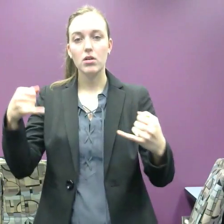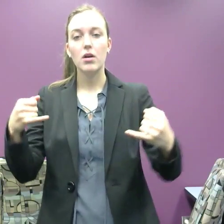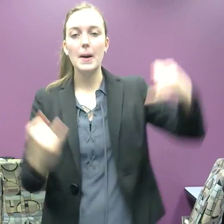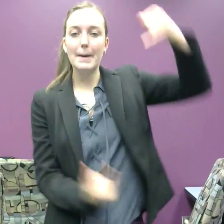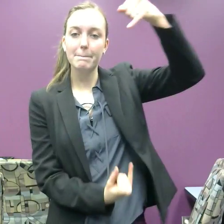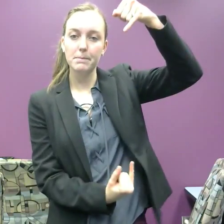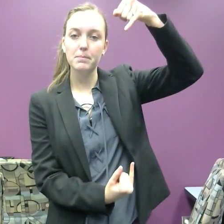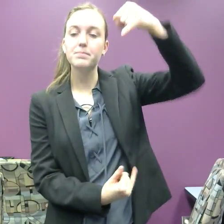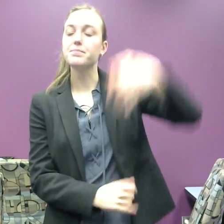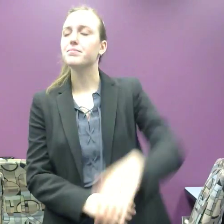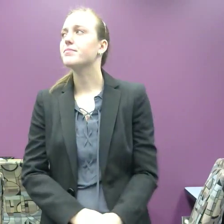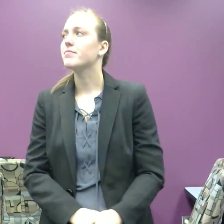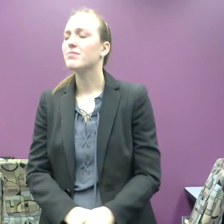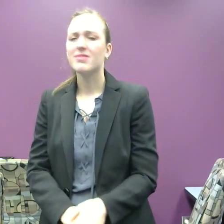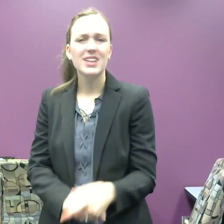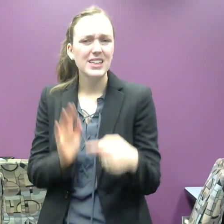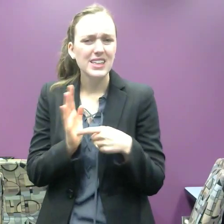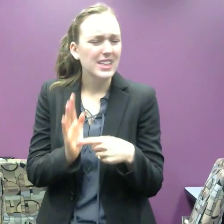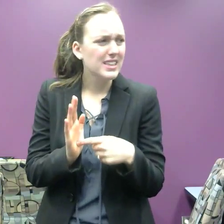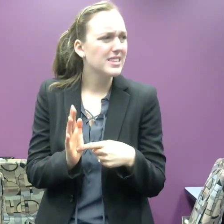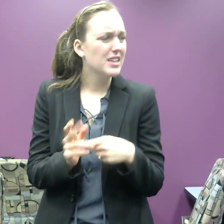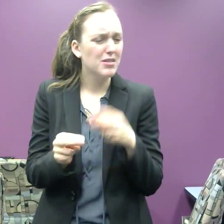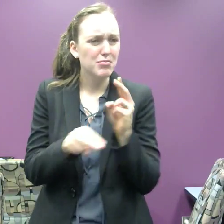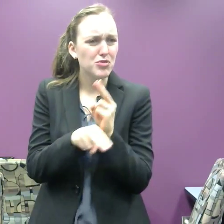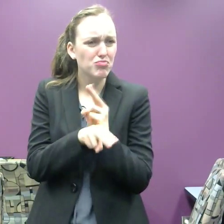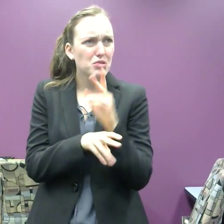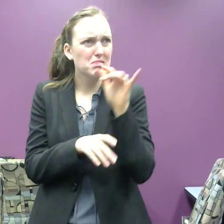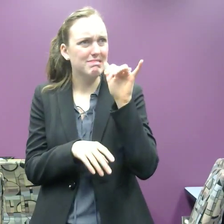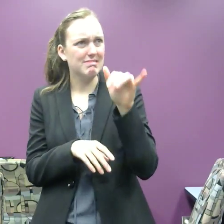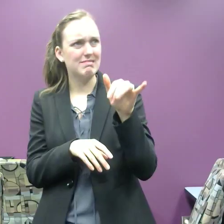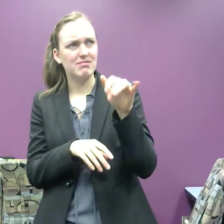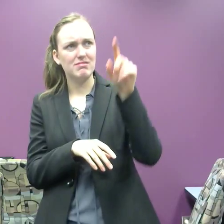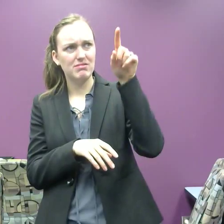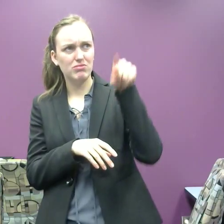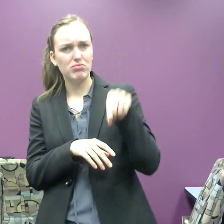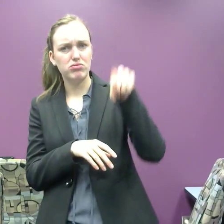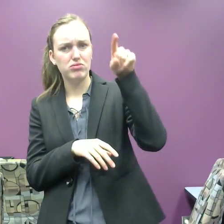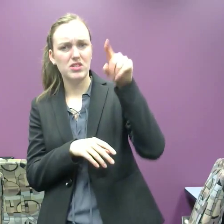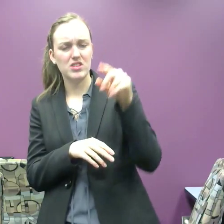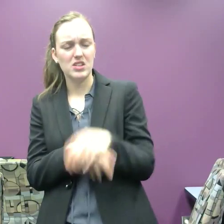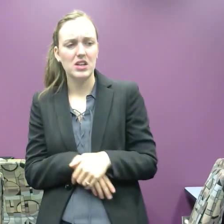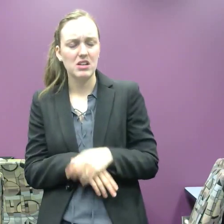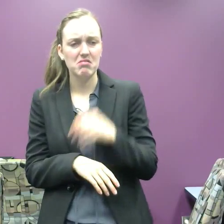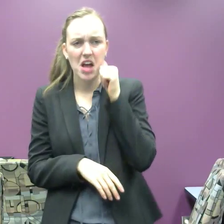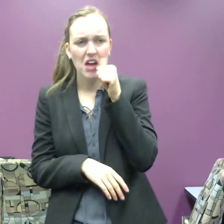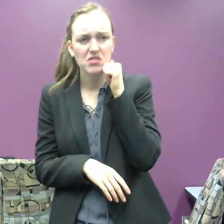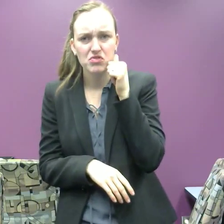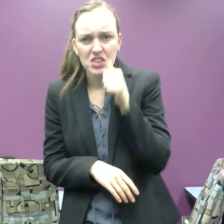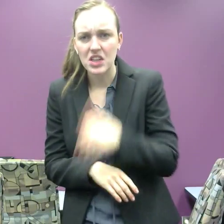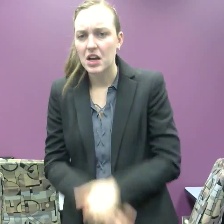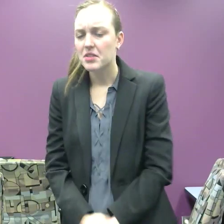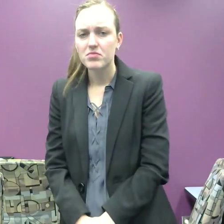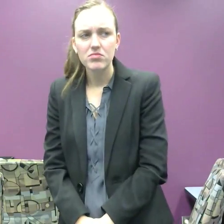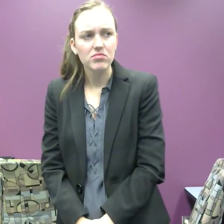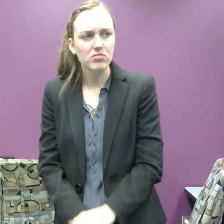Can anybody give me an example in everyday usage where that would come in? A number line that's vertical like